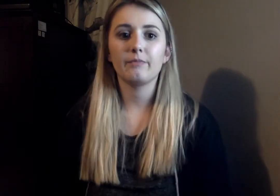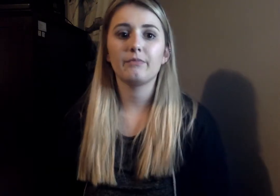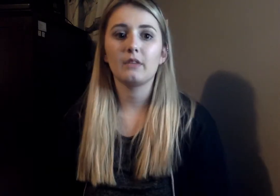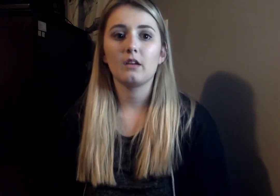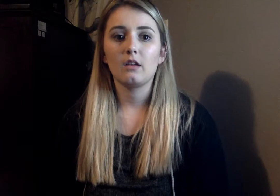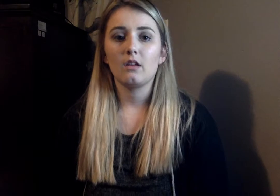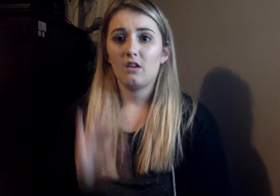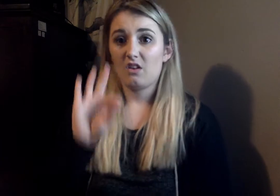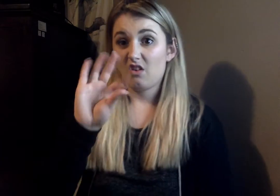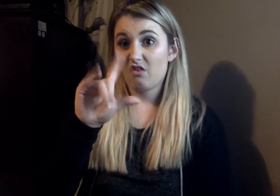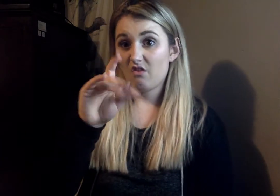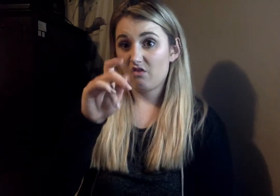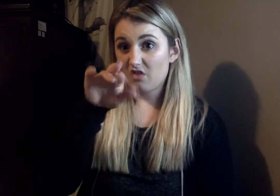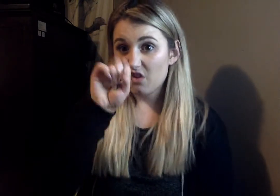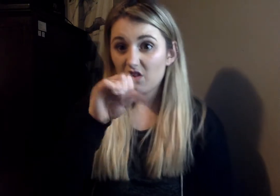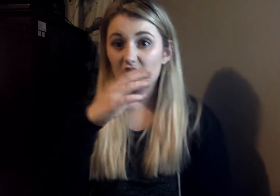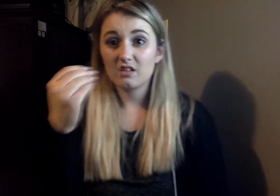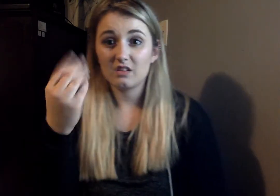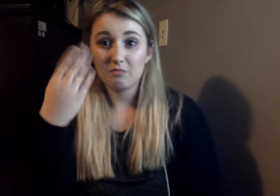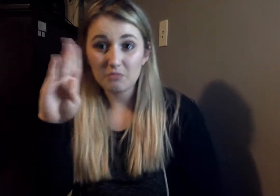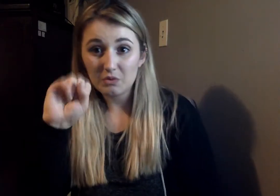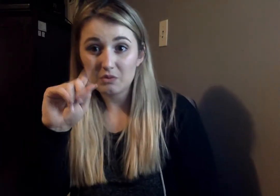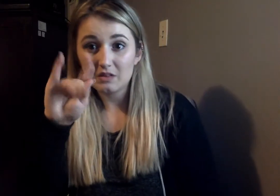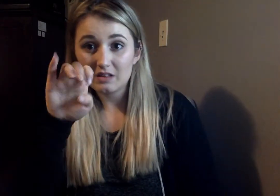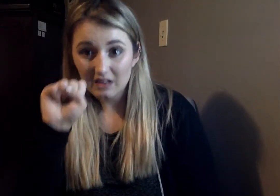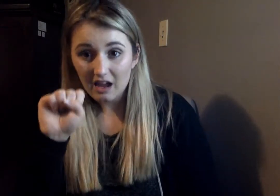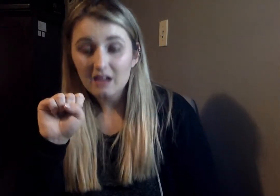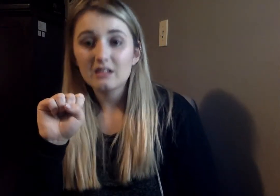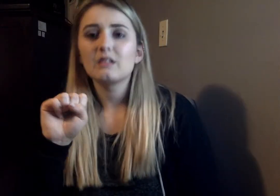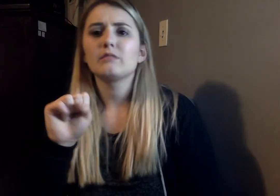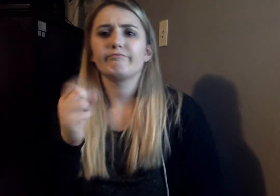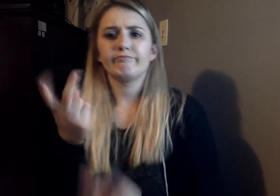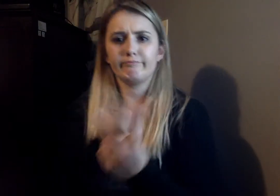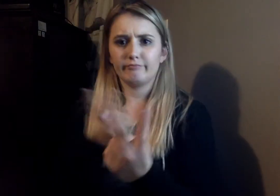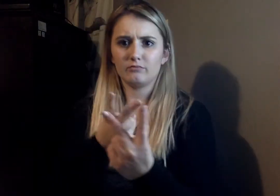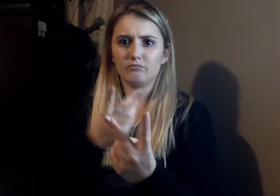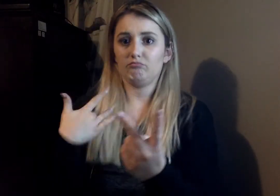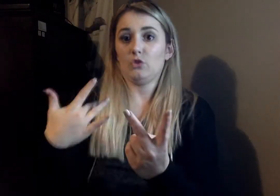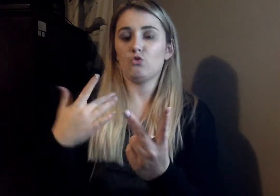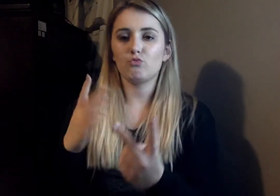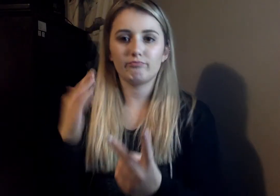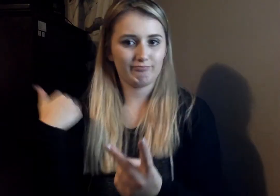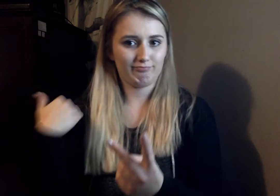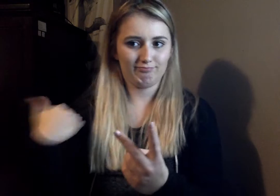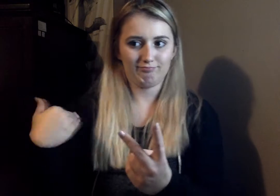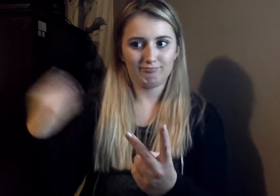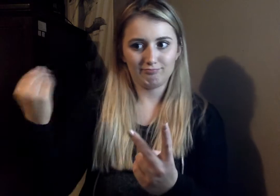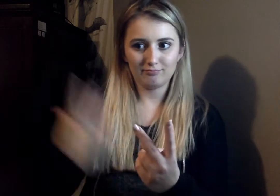and blue sky sprites, are just a gentle reminder that what we think we see depends just as much on our